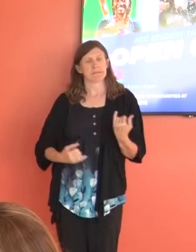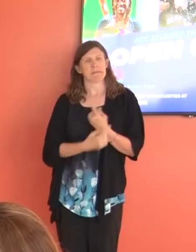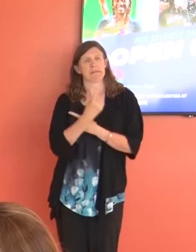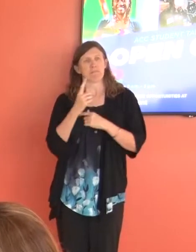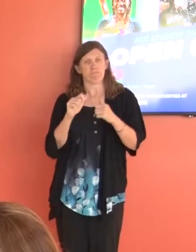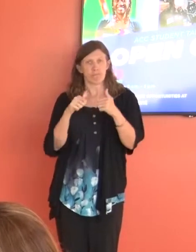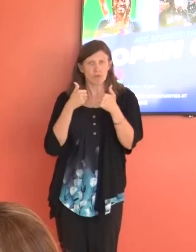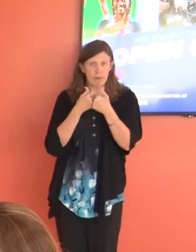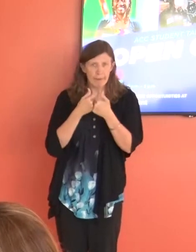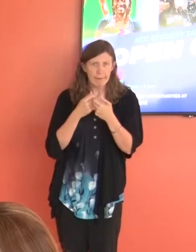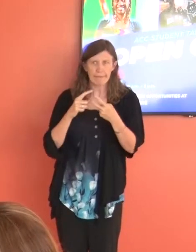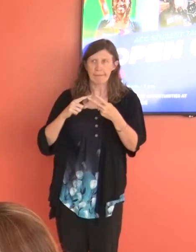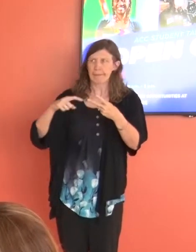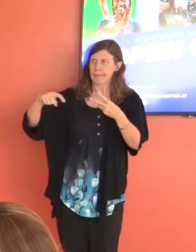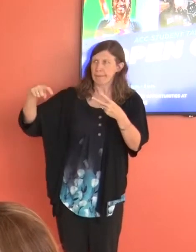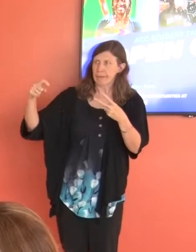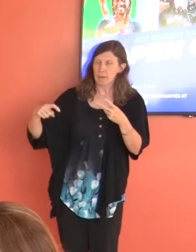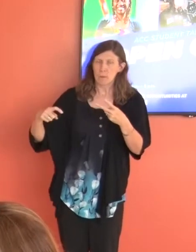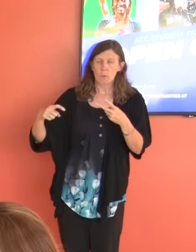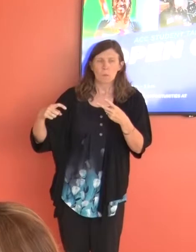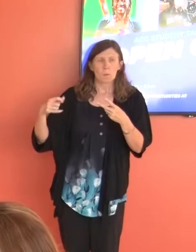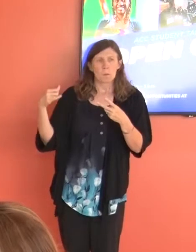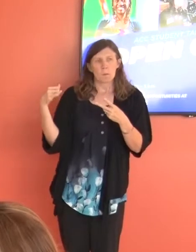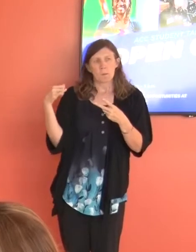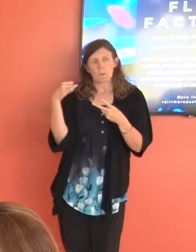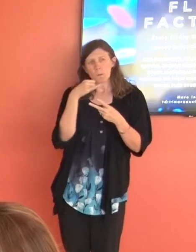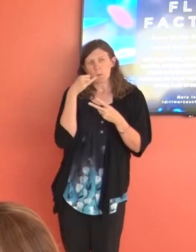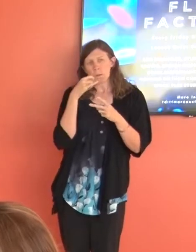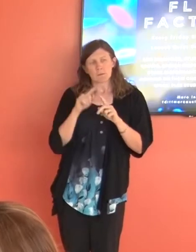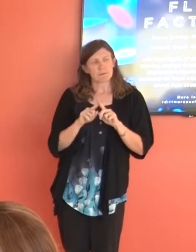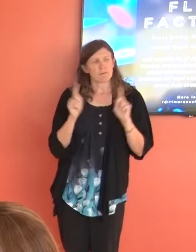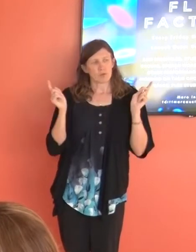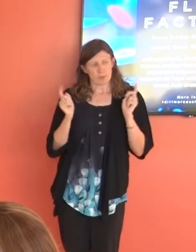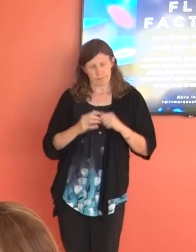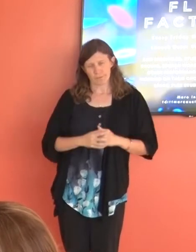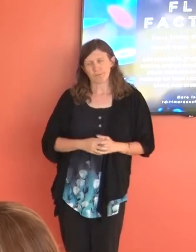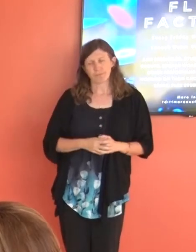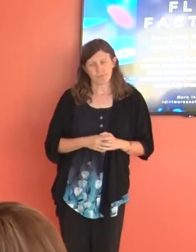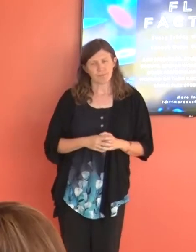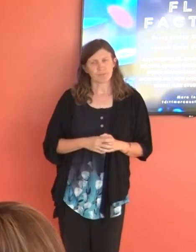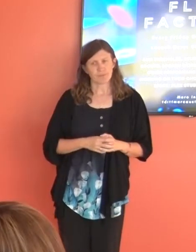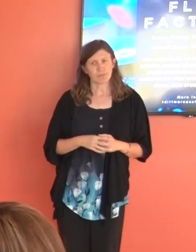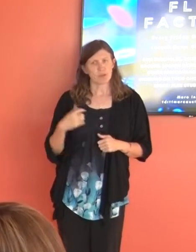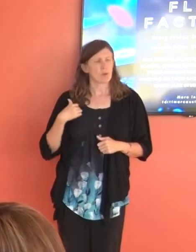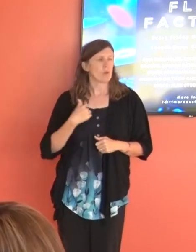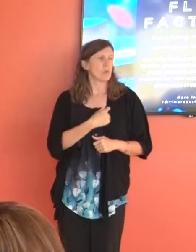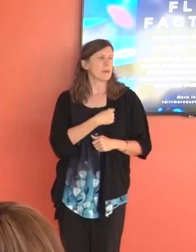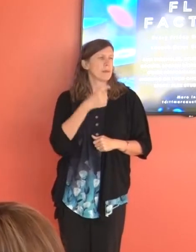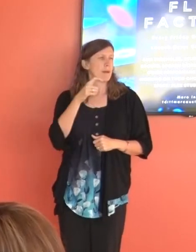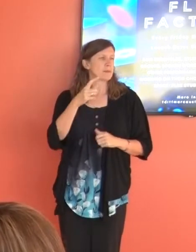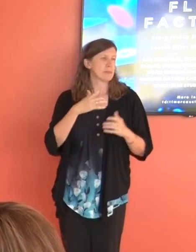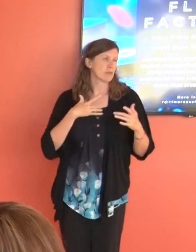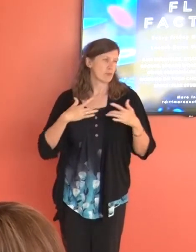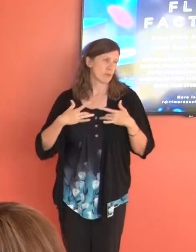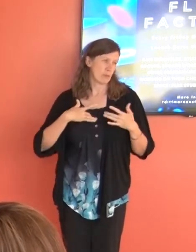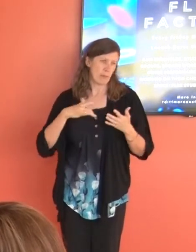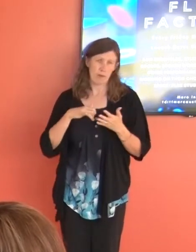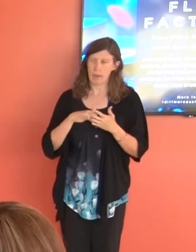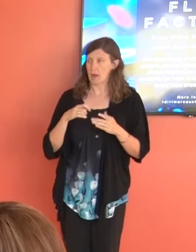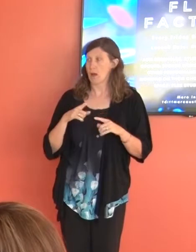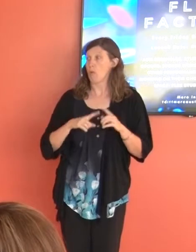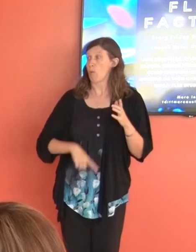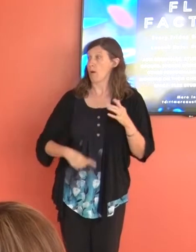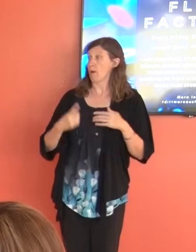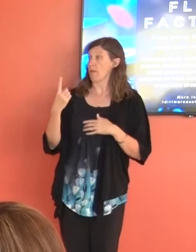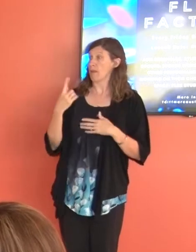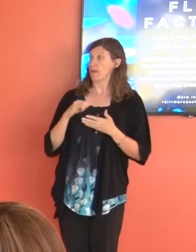the needs of students today are so incredibly different. And we have to be concerned about that. And that's one of the things we need to